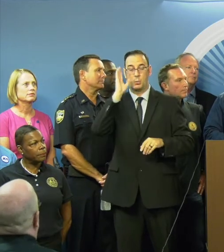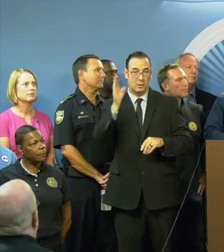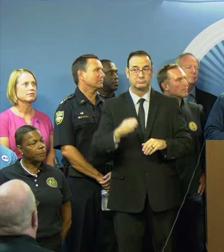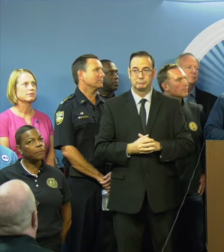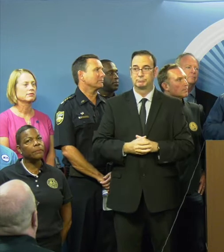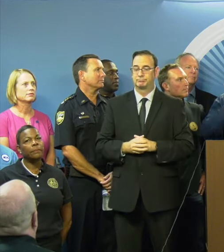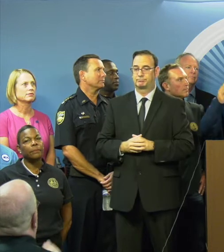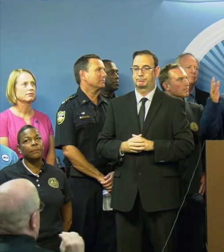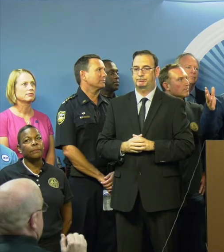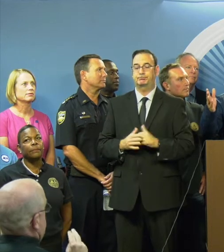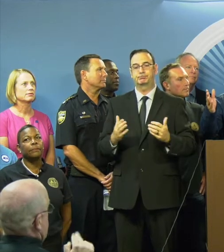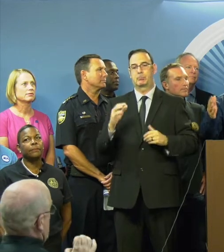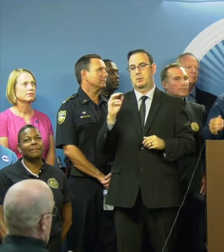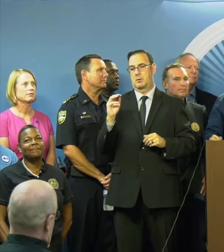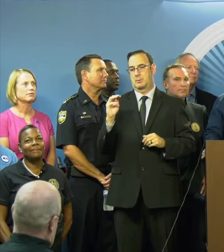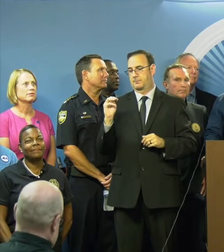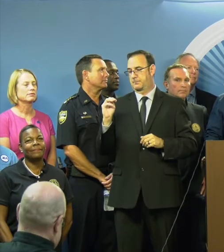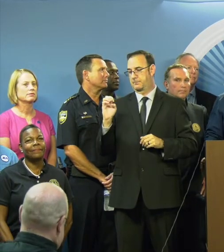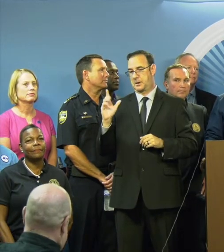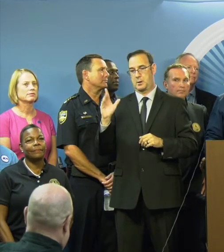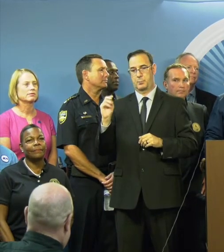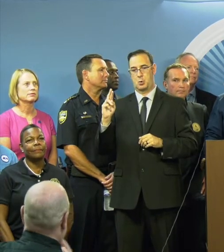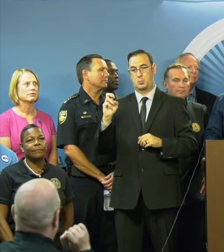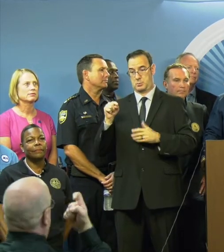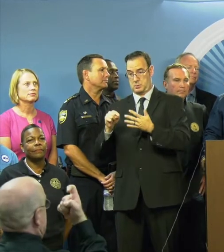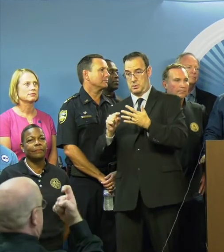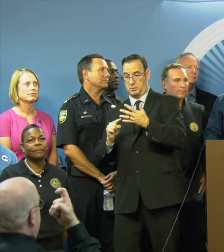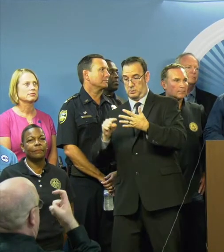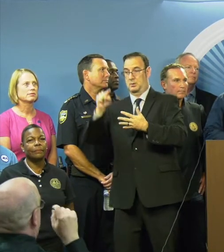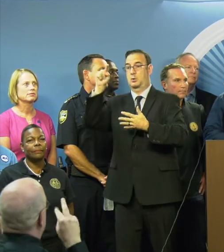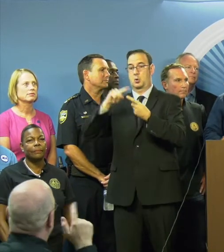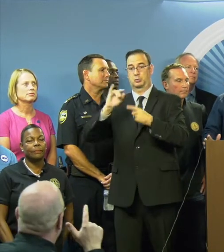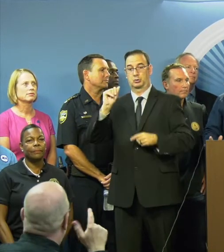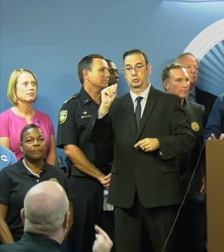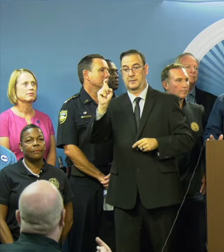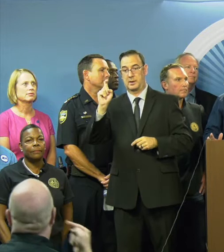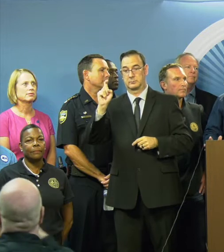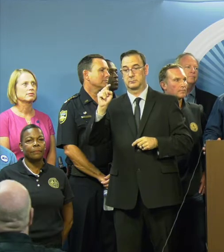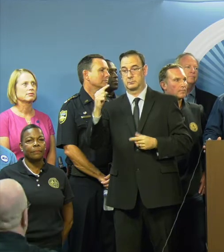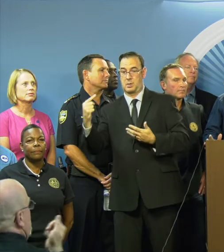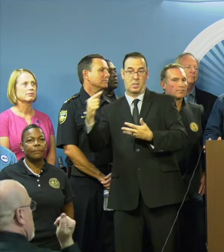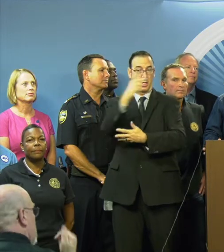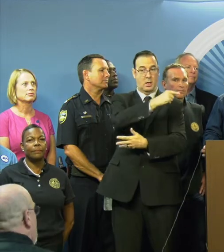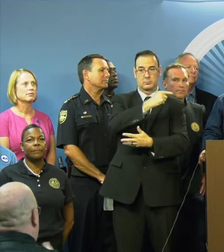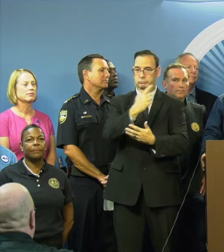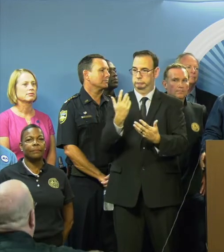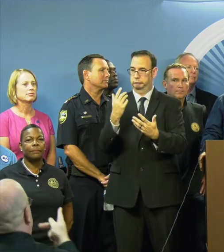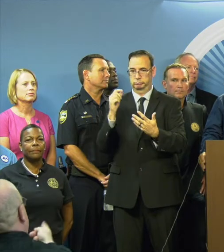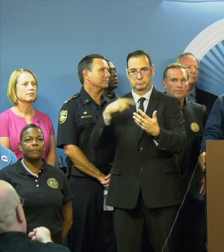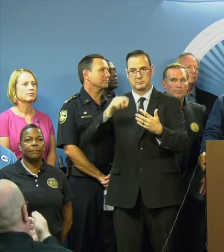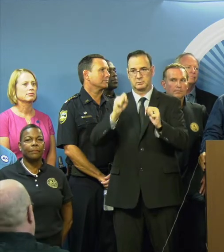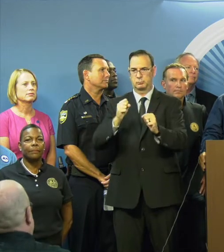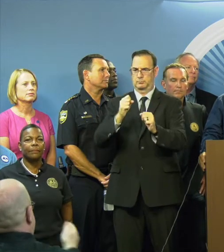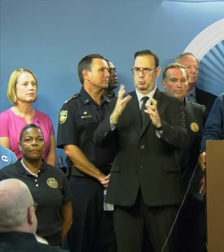from Monroe County all the way north to Jacksonville, Duval, Nassau, make sure that you take the proper